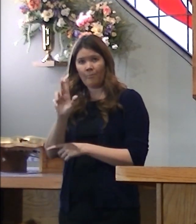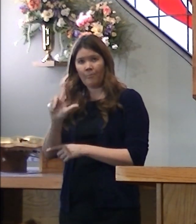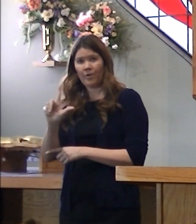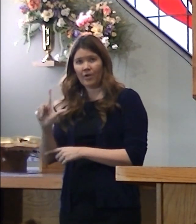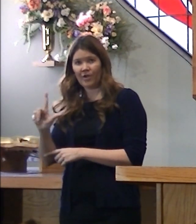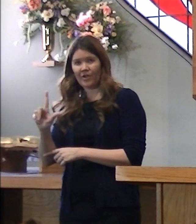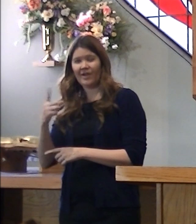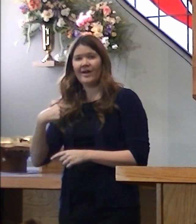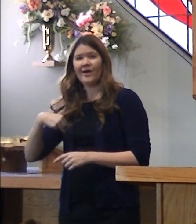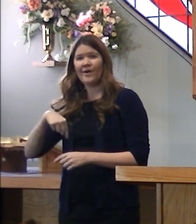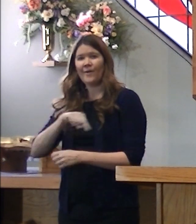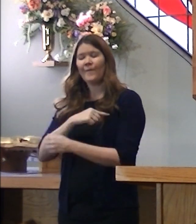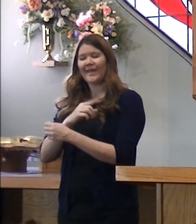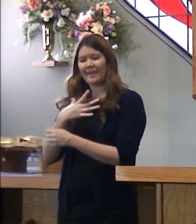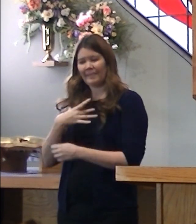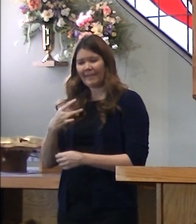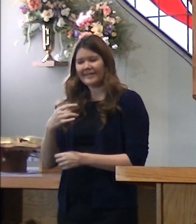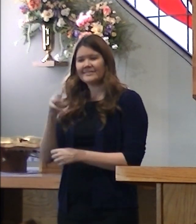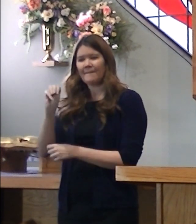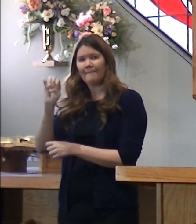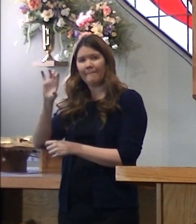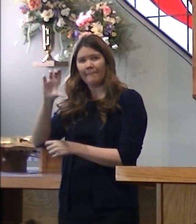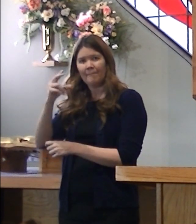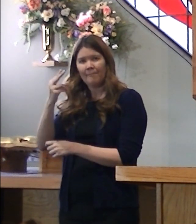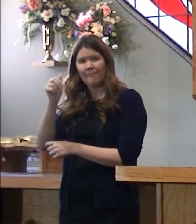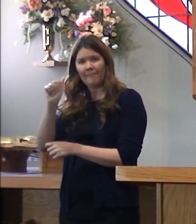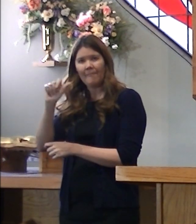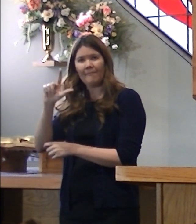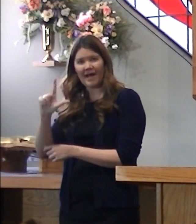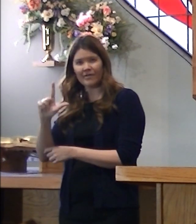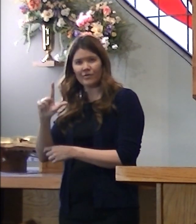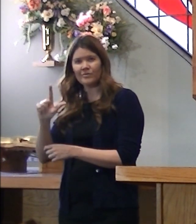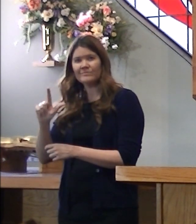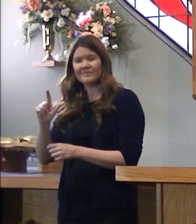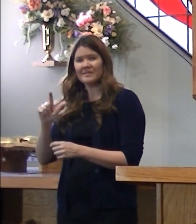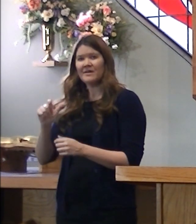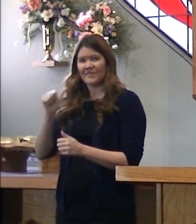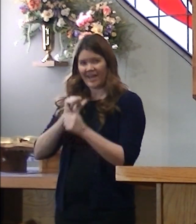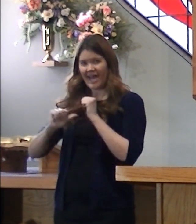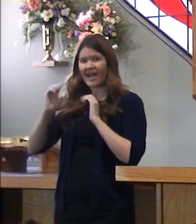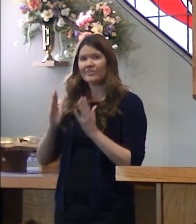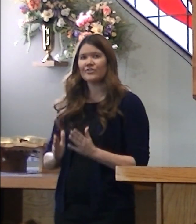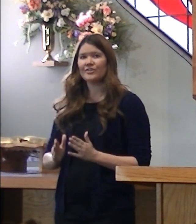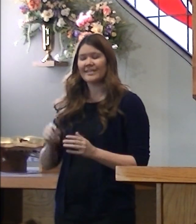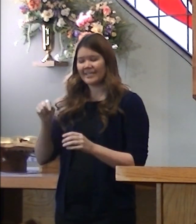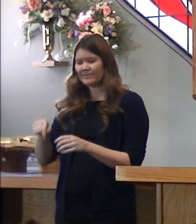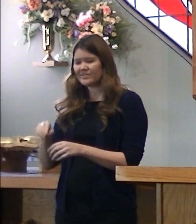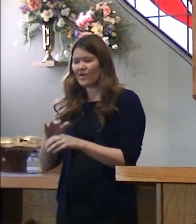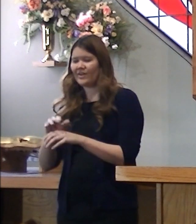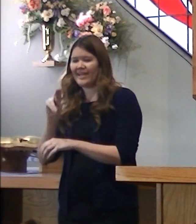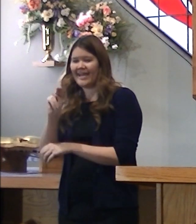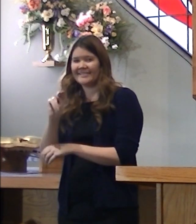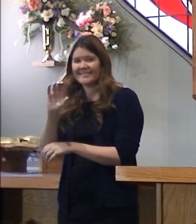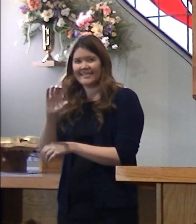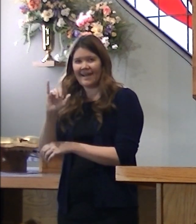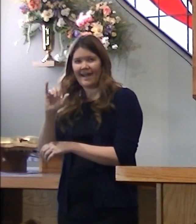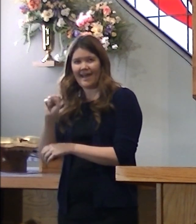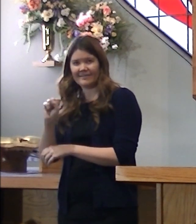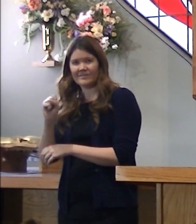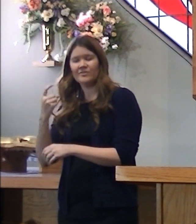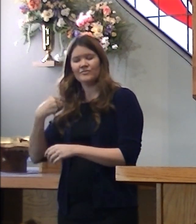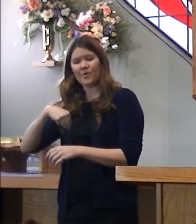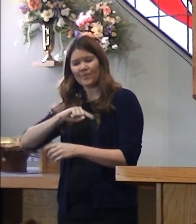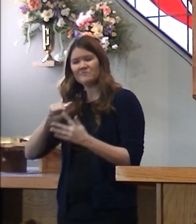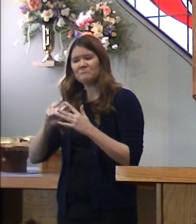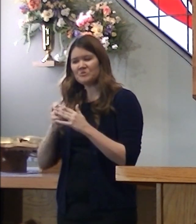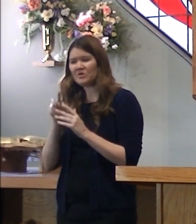We liked Michael Weatherly, the star of the program, when he was on NCIS, so we tuned in to see what it was